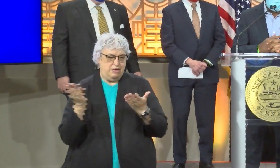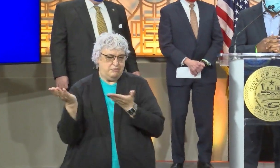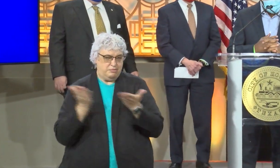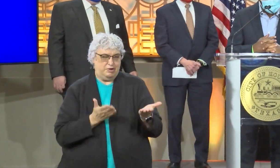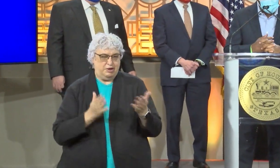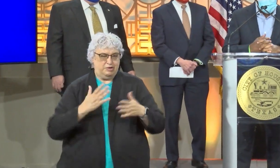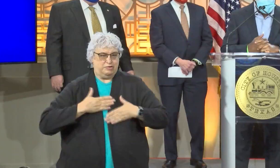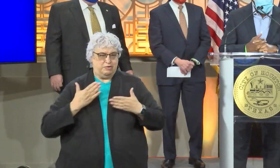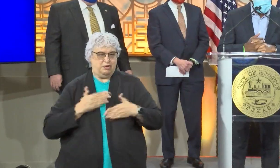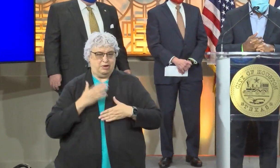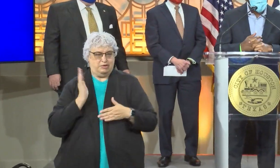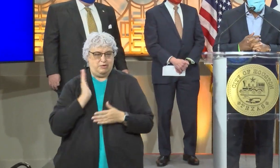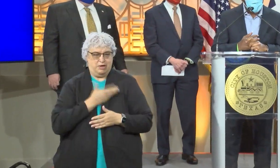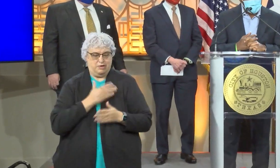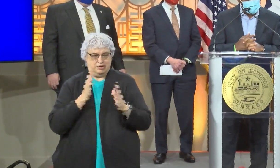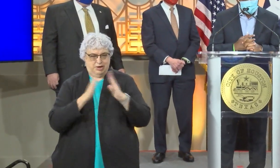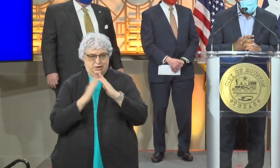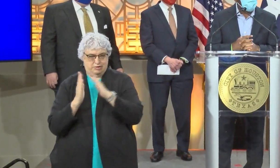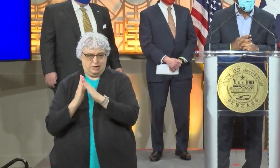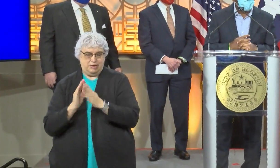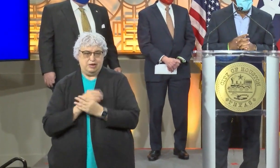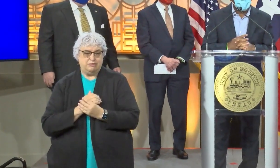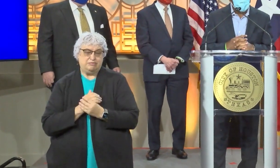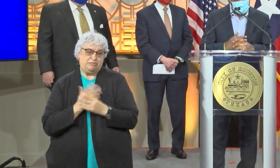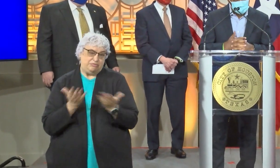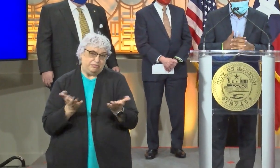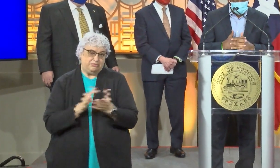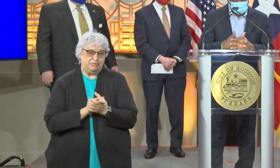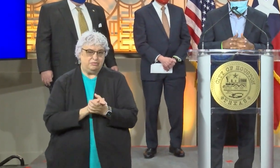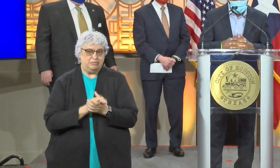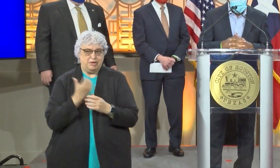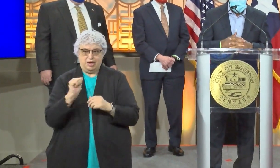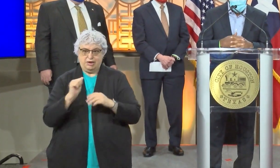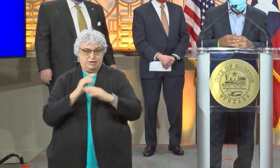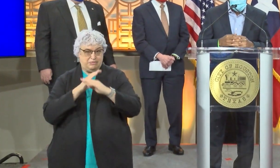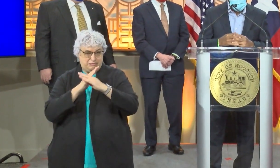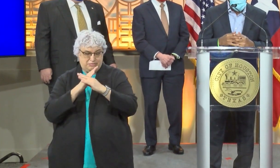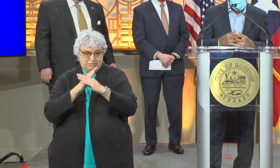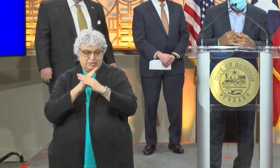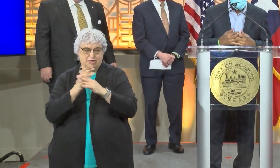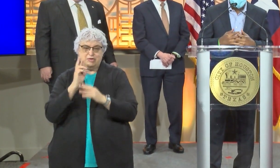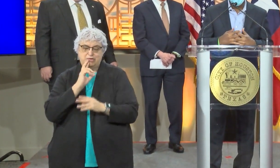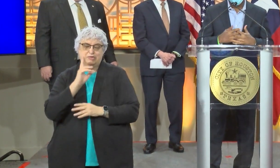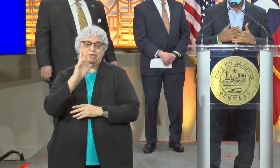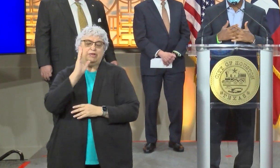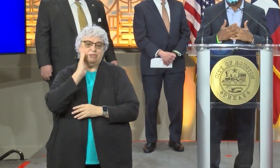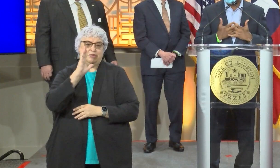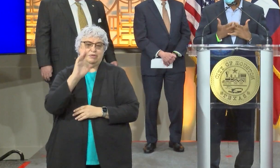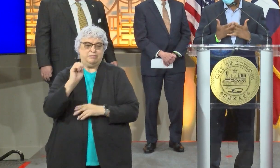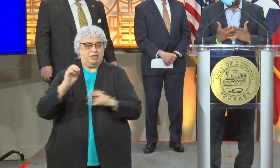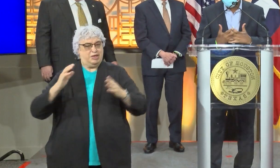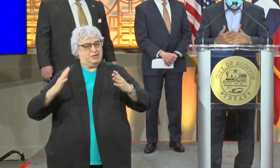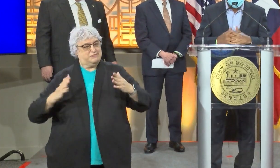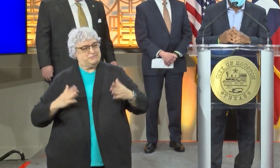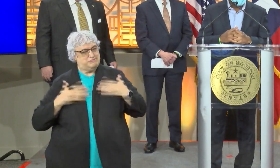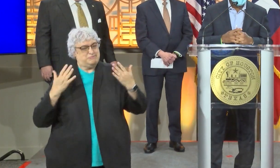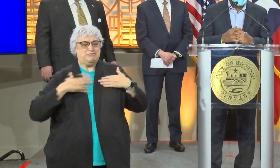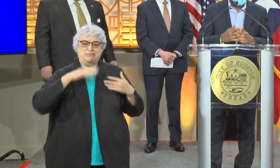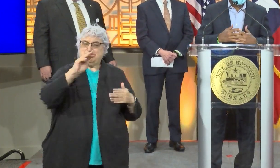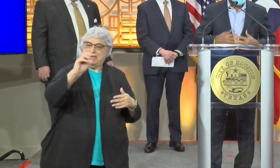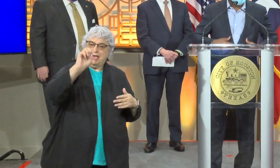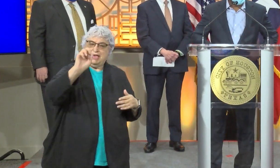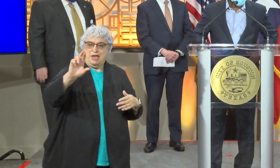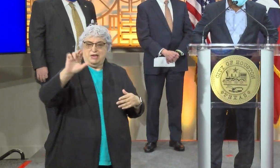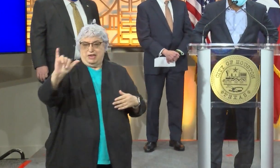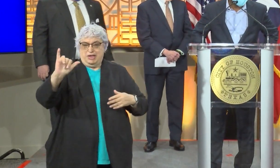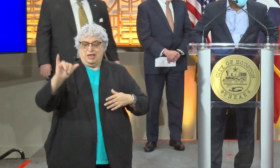our downtown. And look, despite any obstacles, Houston is going to be merry, okay?